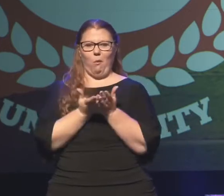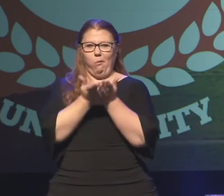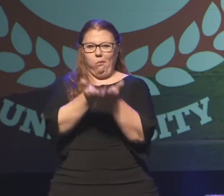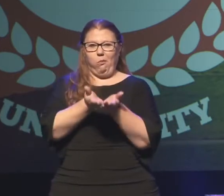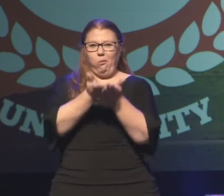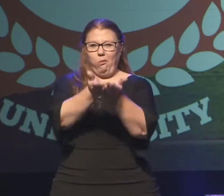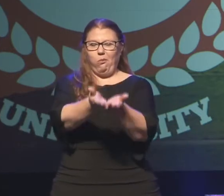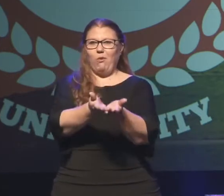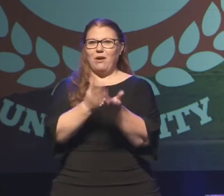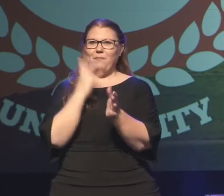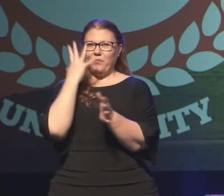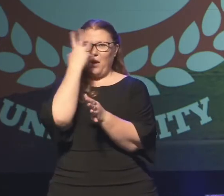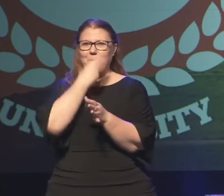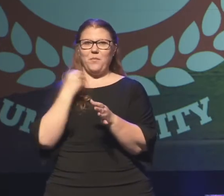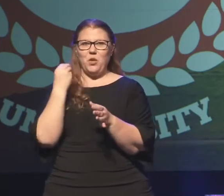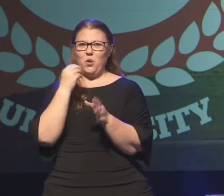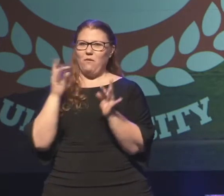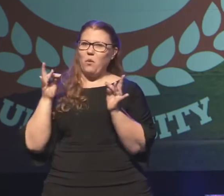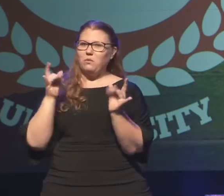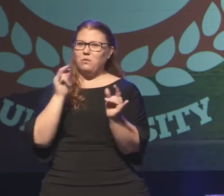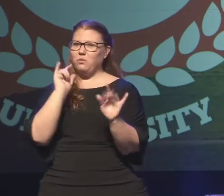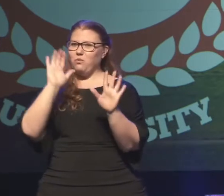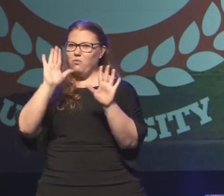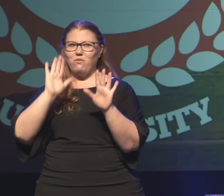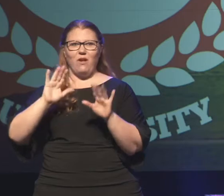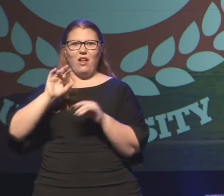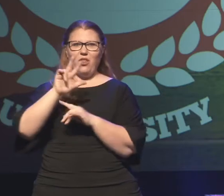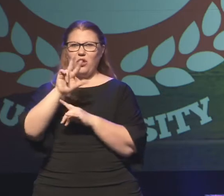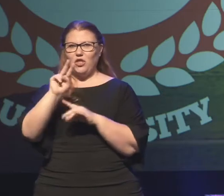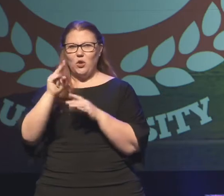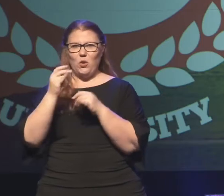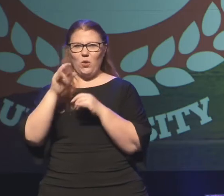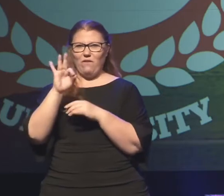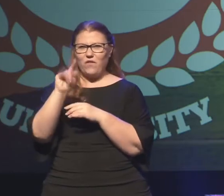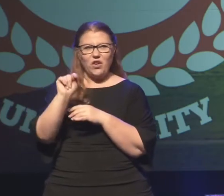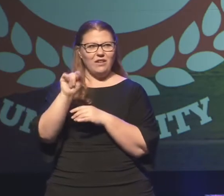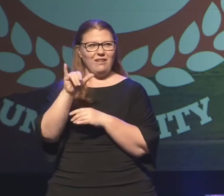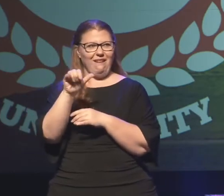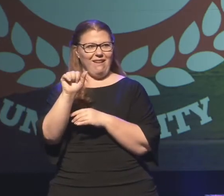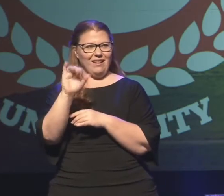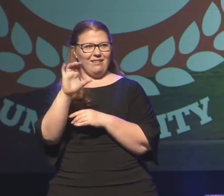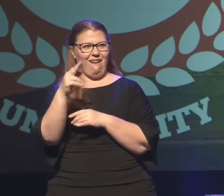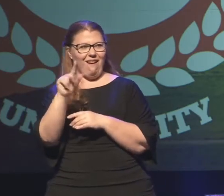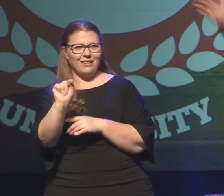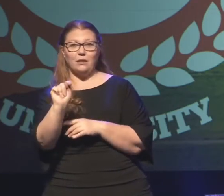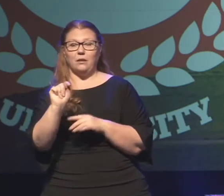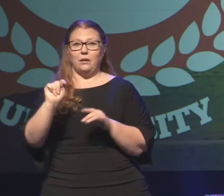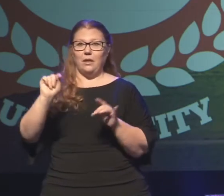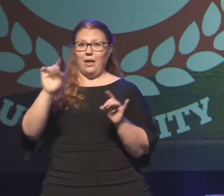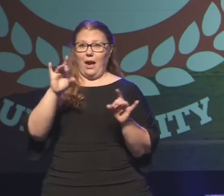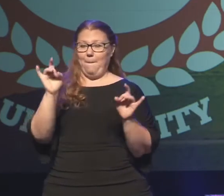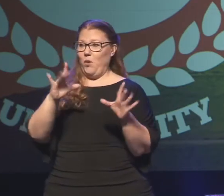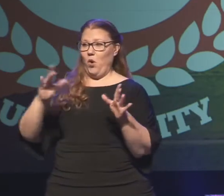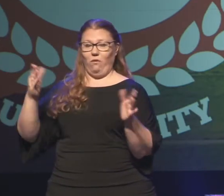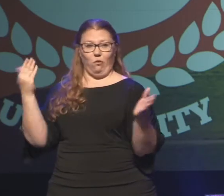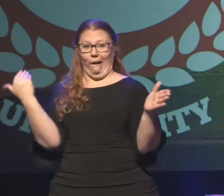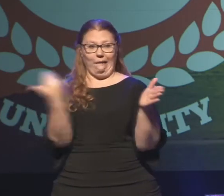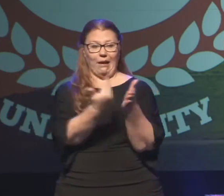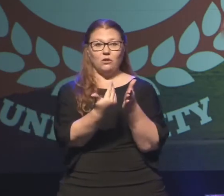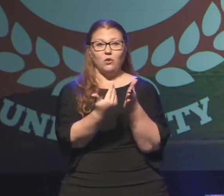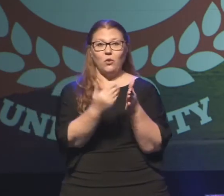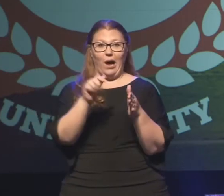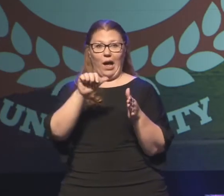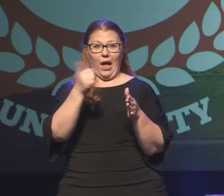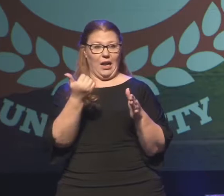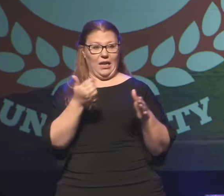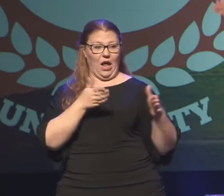pier and this beautiful, sleek, 32-foot yacht. And, you guessed it, poof, right next to her, another